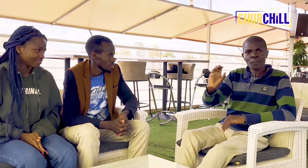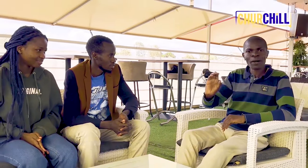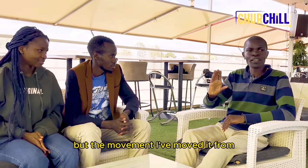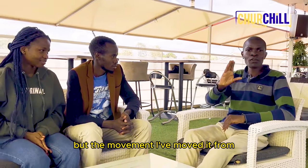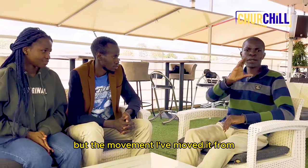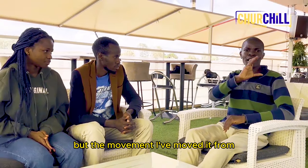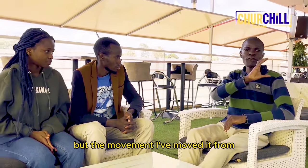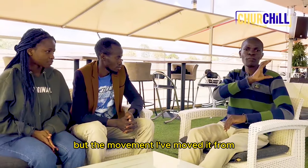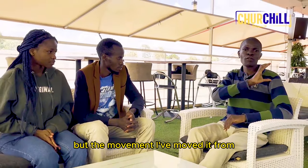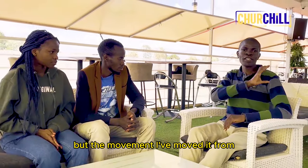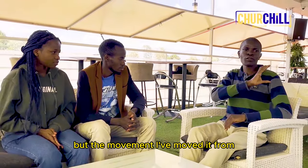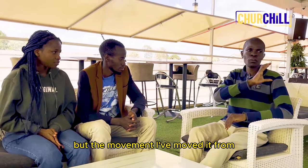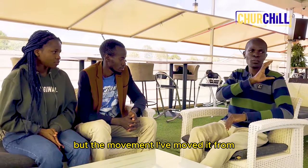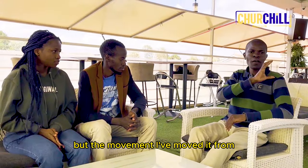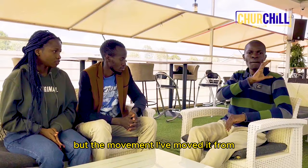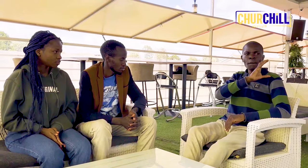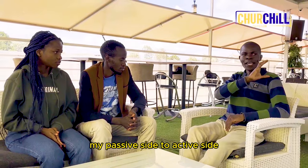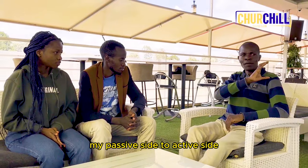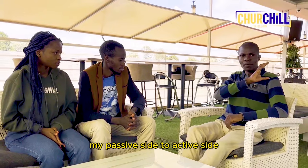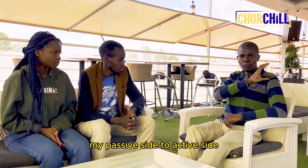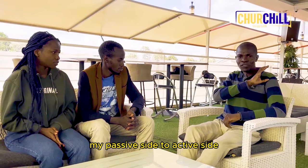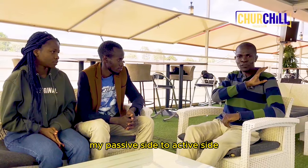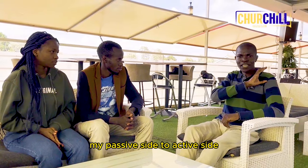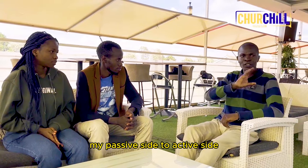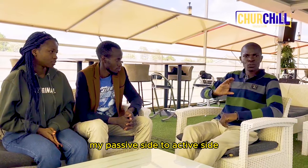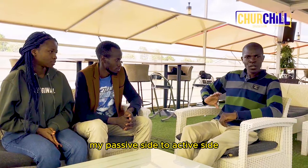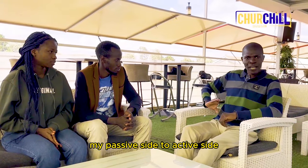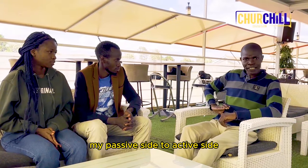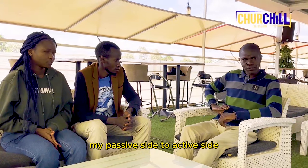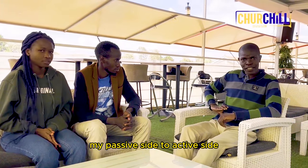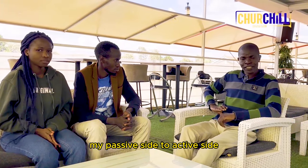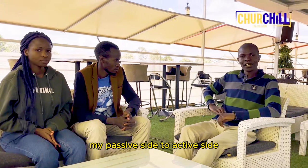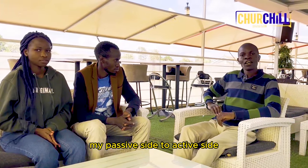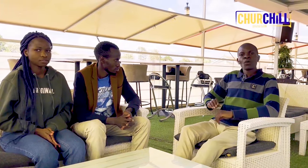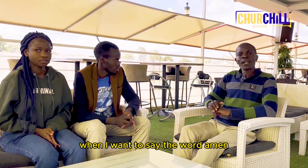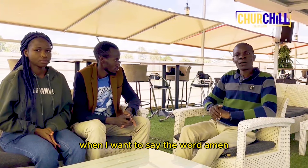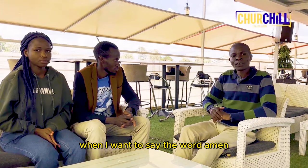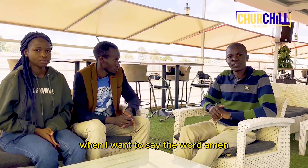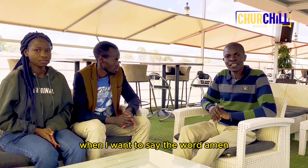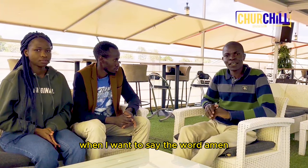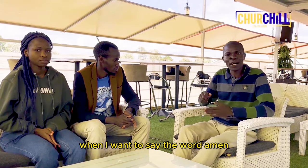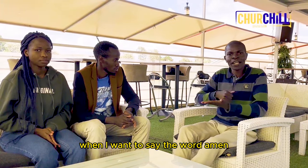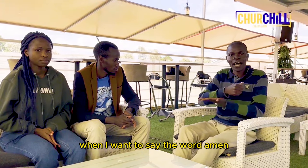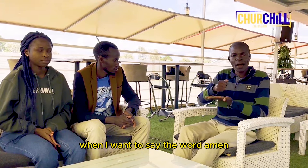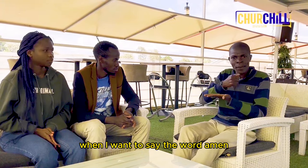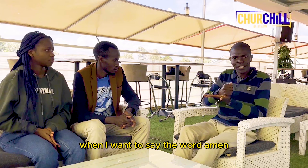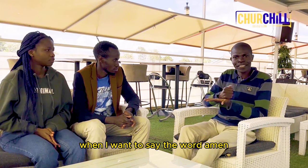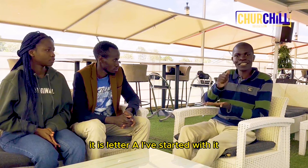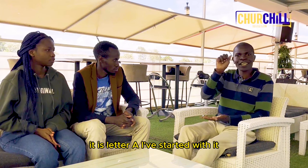but the movement, I've moved it from my passive side to active side. When I want to say the word, Amen, it is